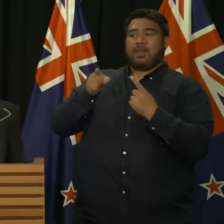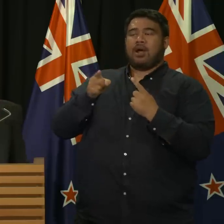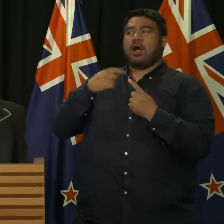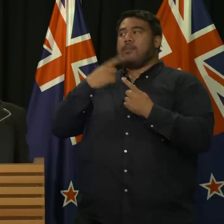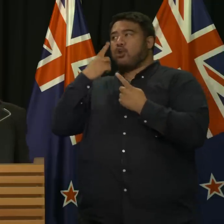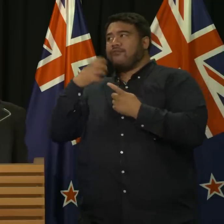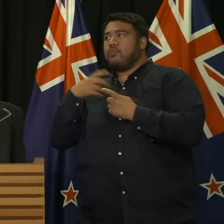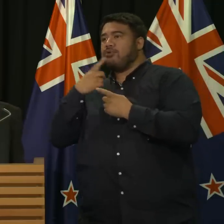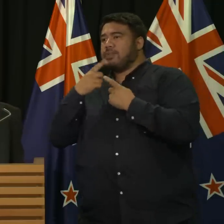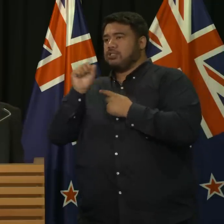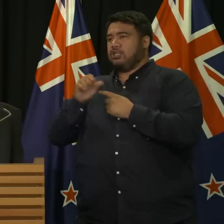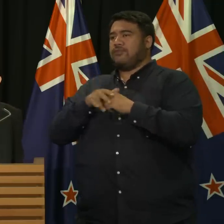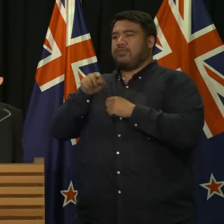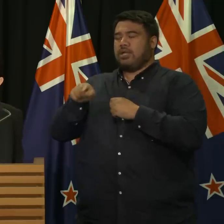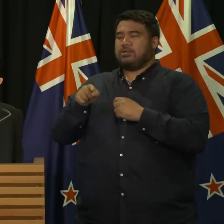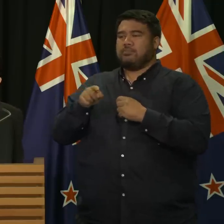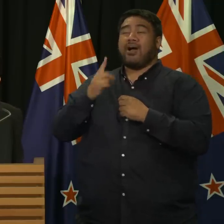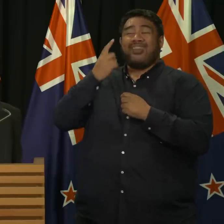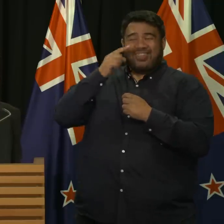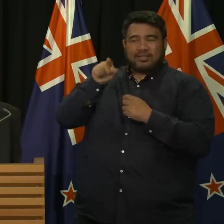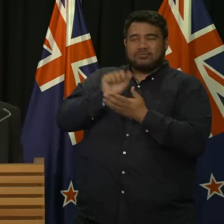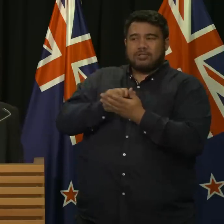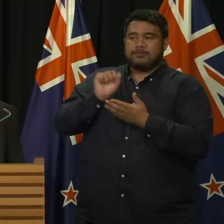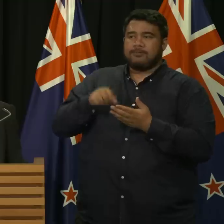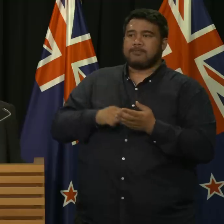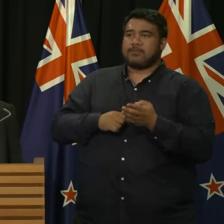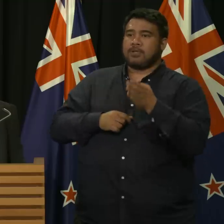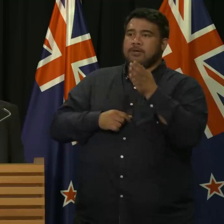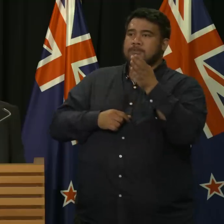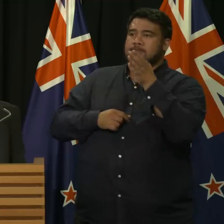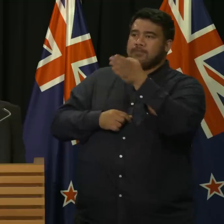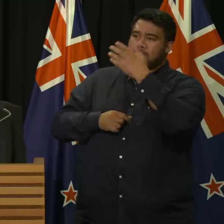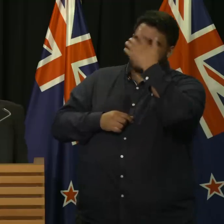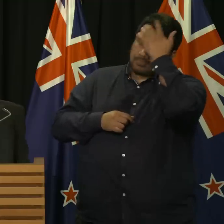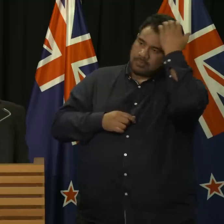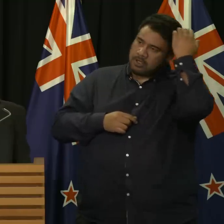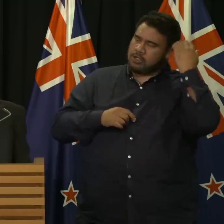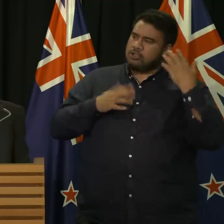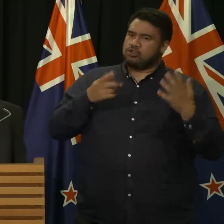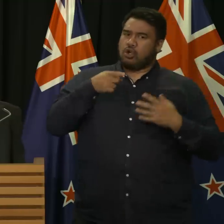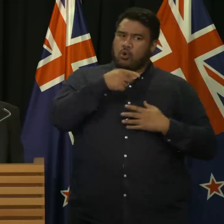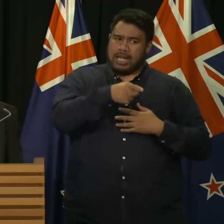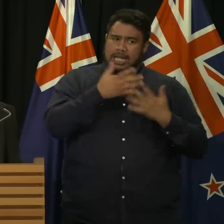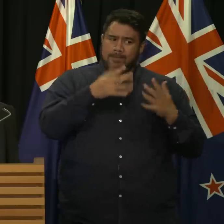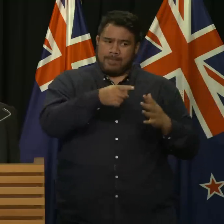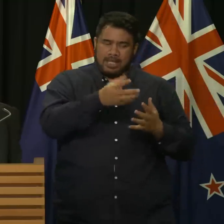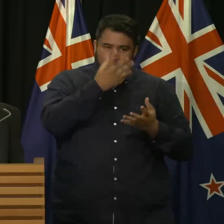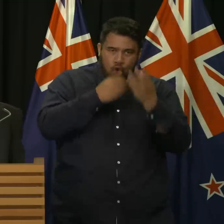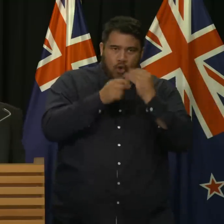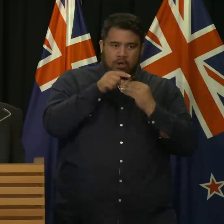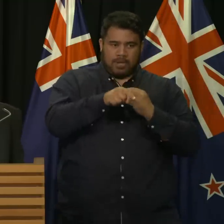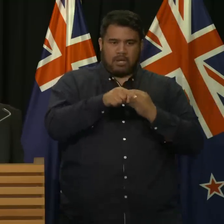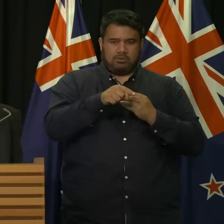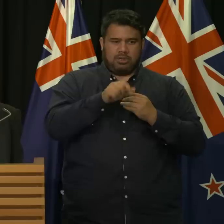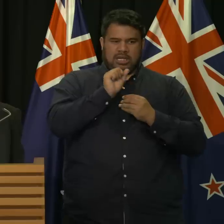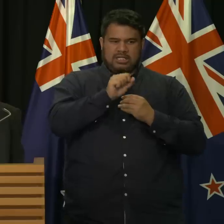seeking. He said he planned and trained here Yes. in New Zealand. Do you have any information? I've on asked questions around that and some of the other